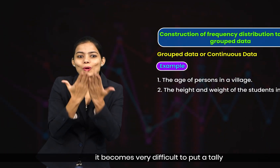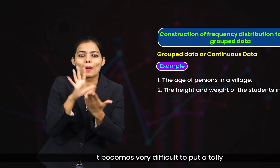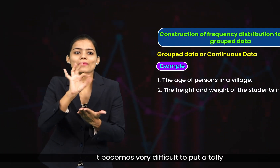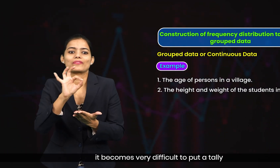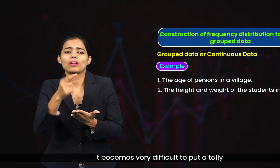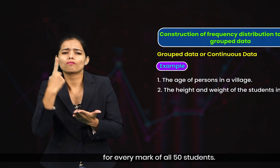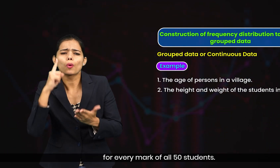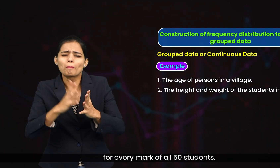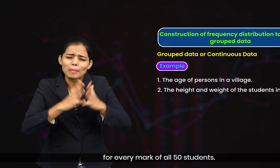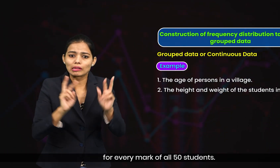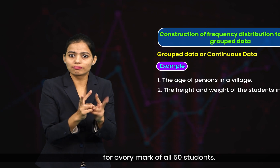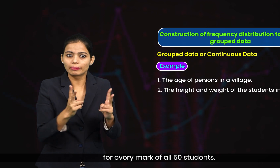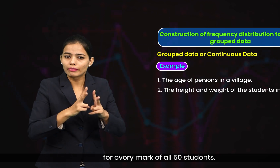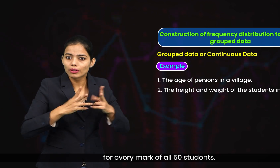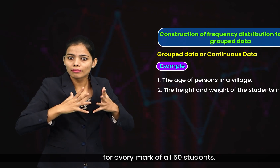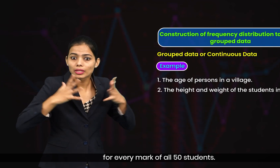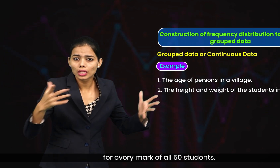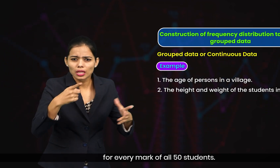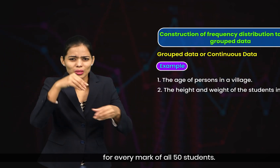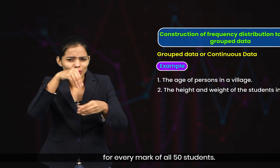a tally for every mark all 50 students.